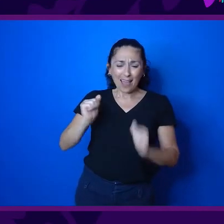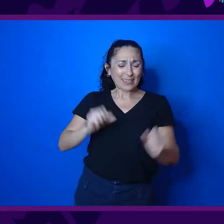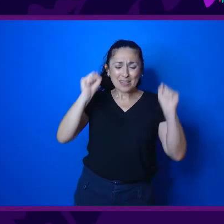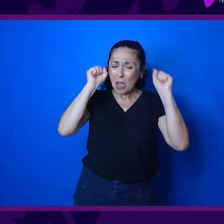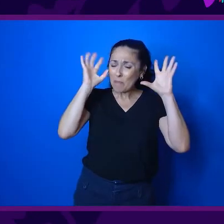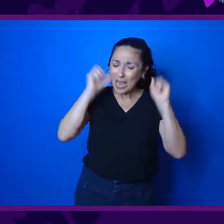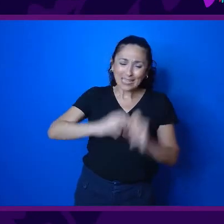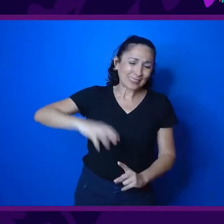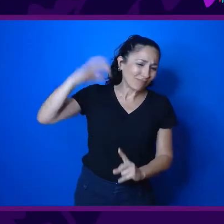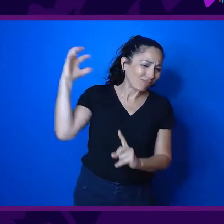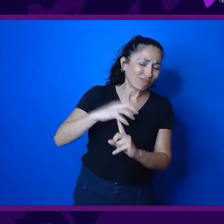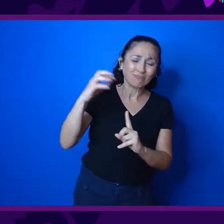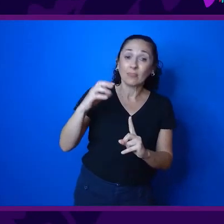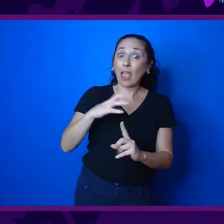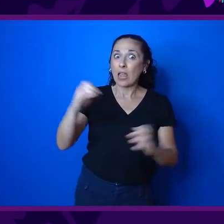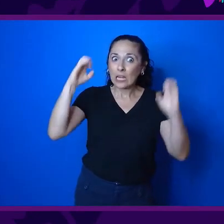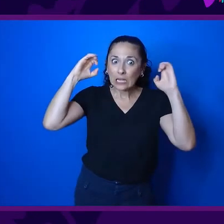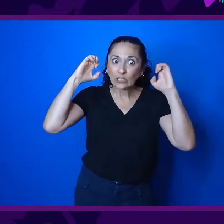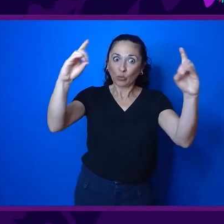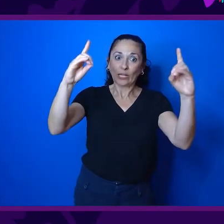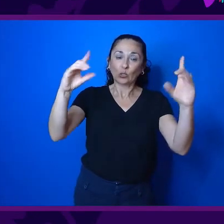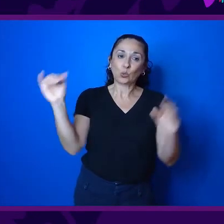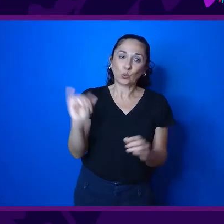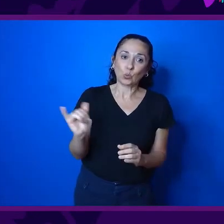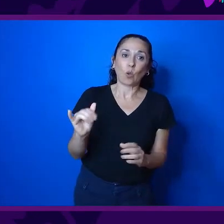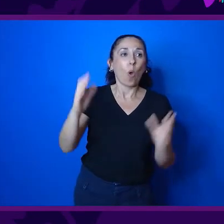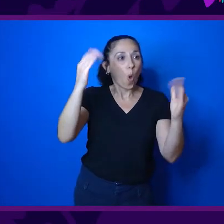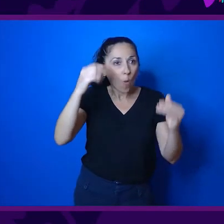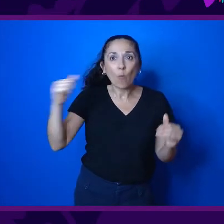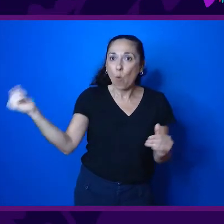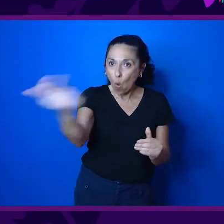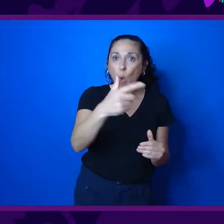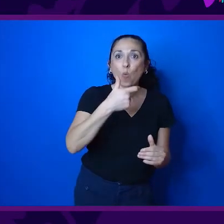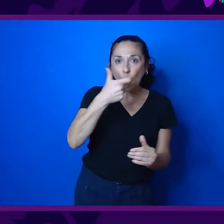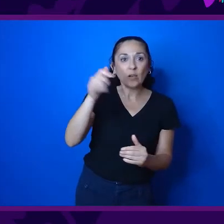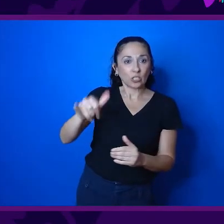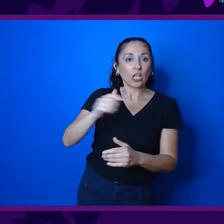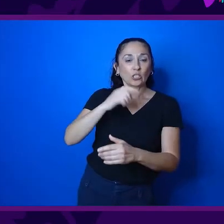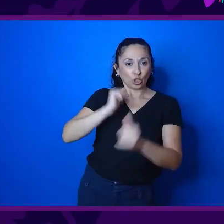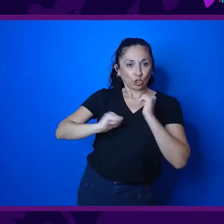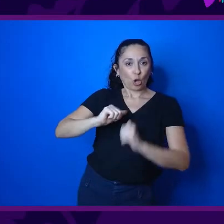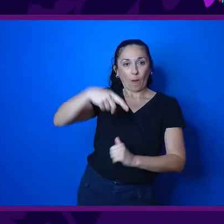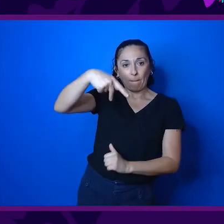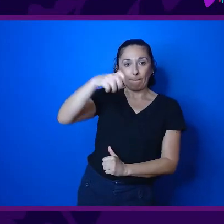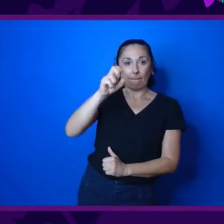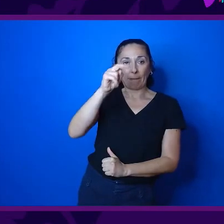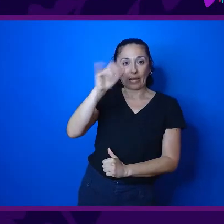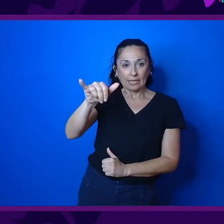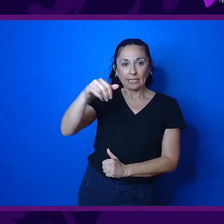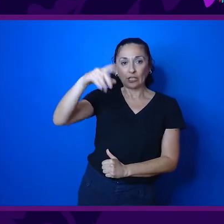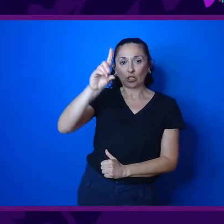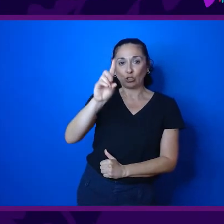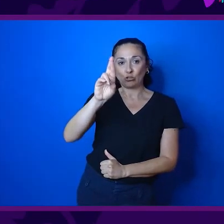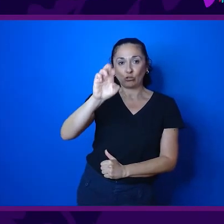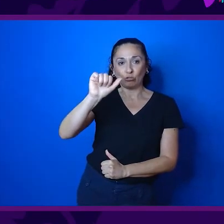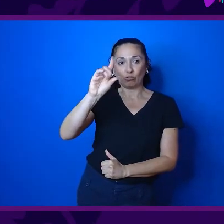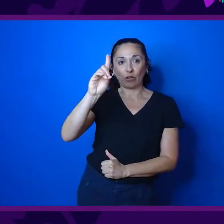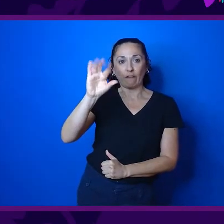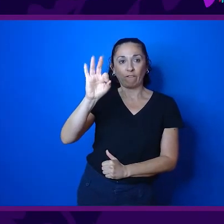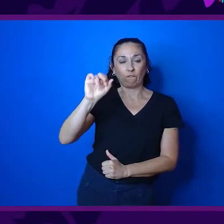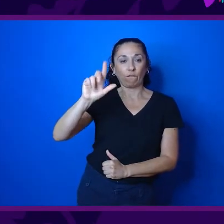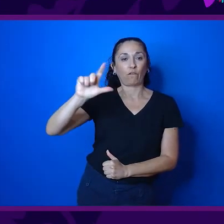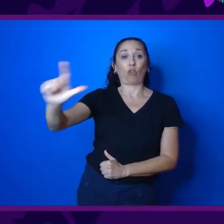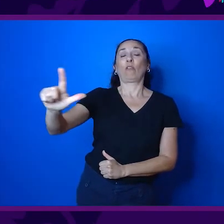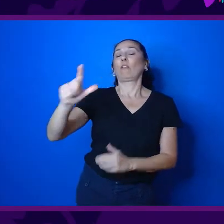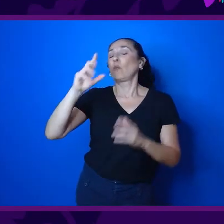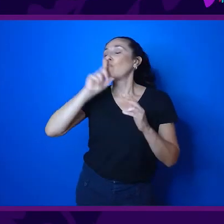so educational. So I hope that everybody watches Penny Dreadful. It's got to be a must for everybody to watch it. I cannot thank you how honored I am